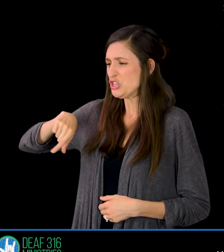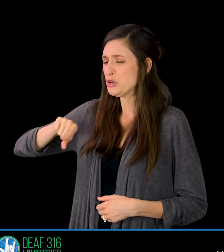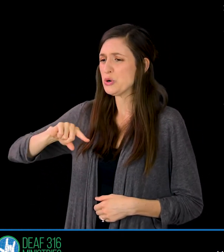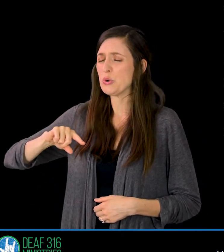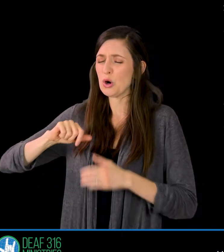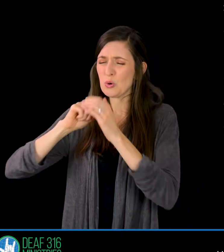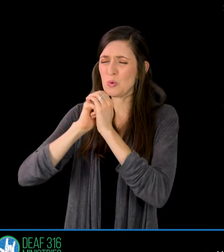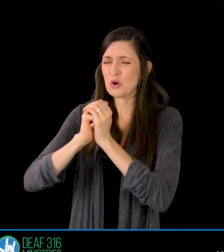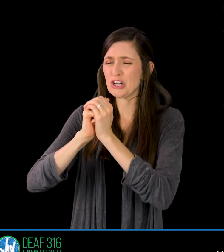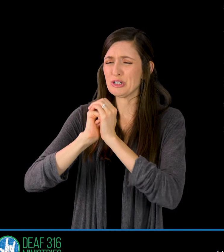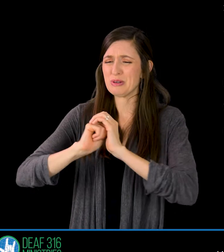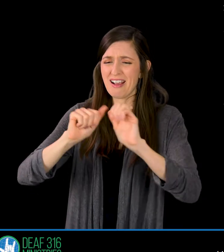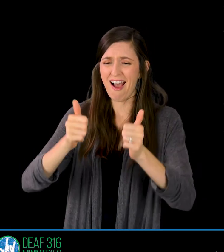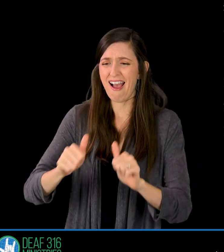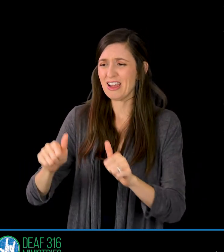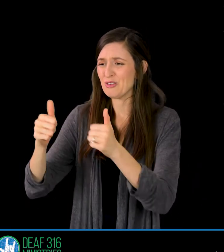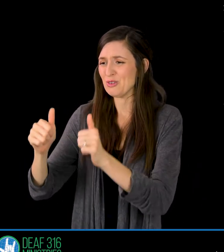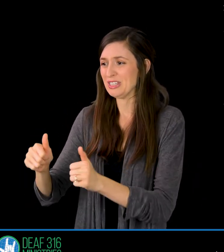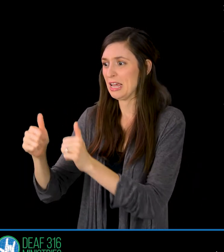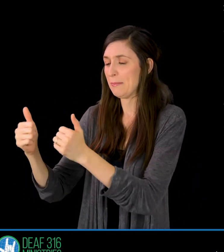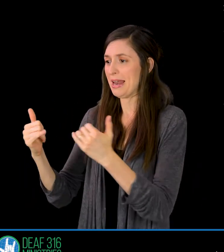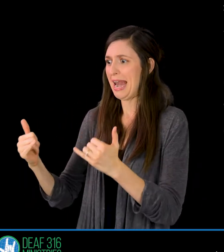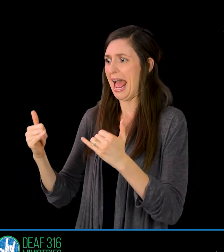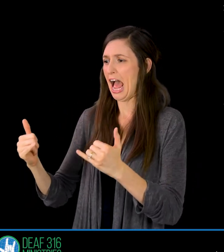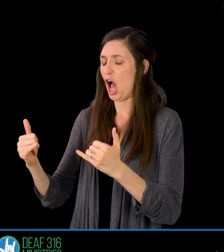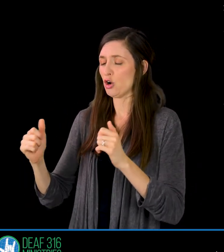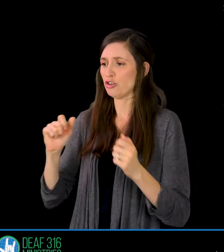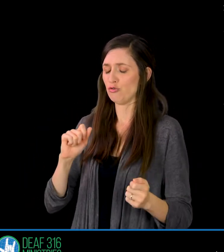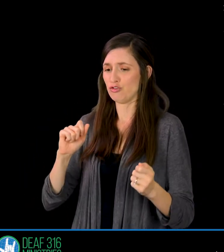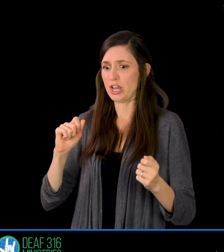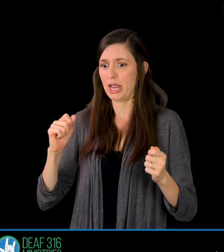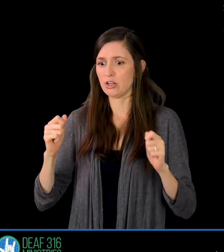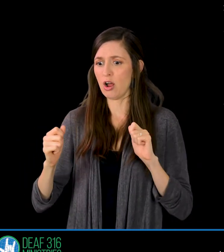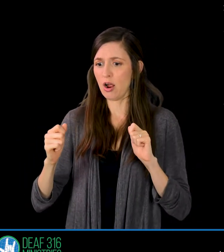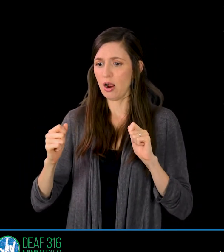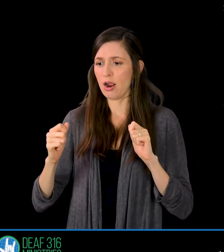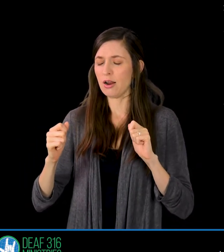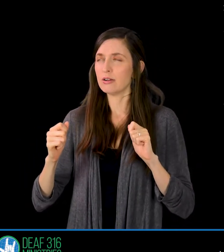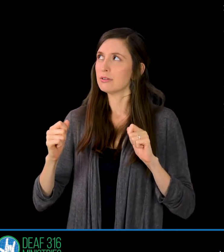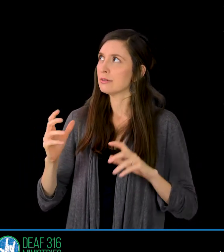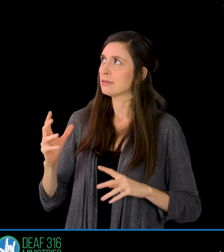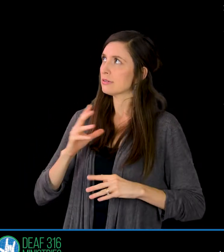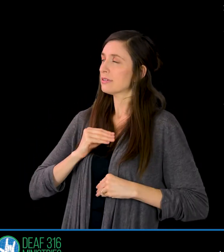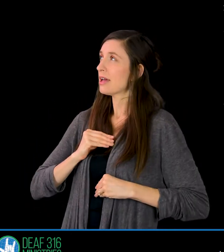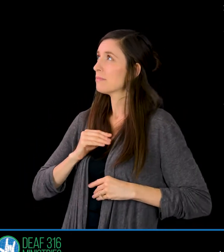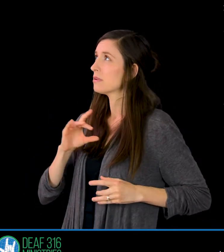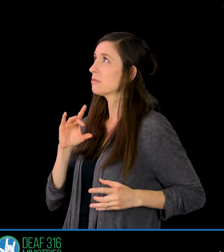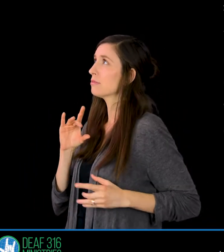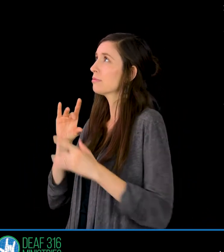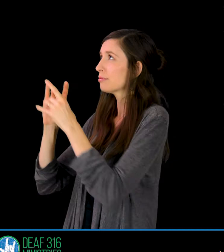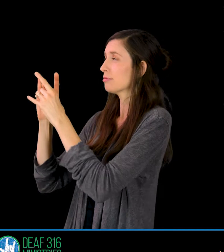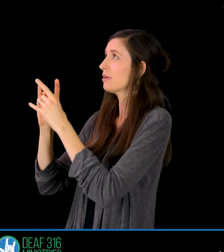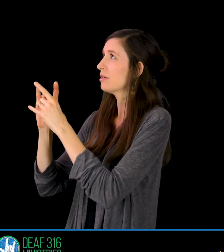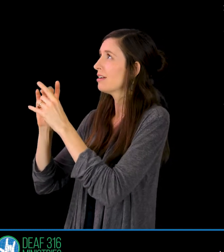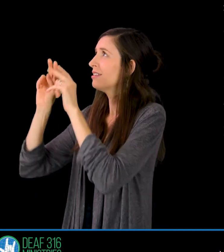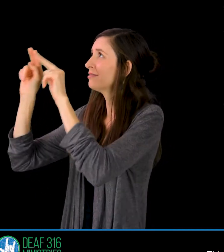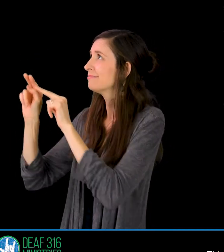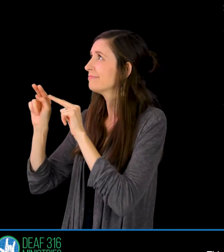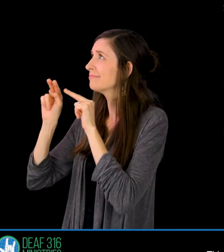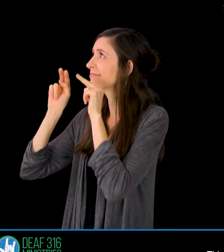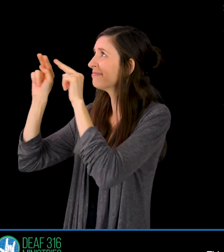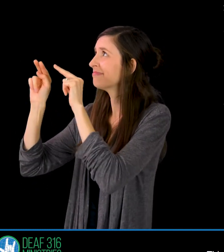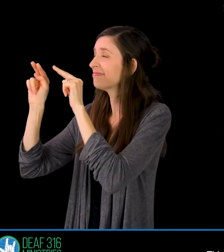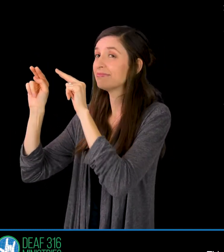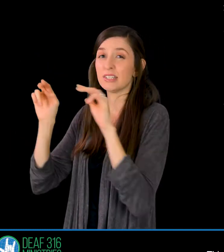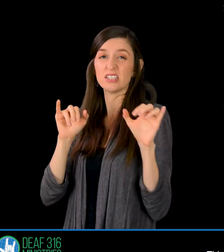to God from idols to serve the living and true God and to wait for his son from